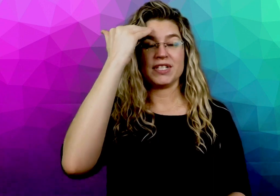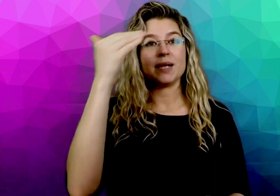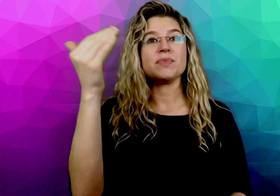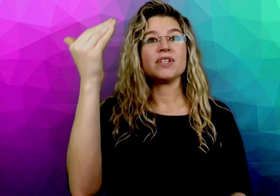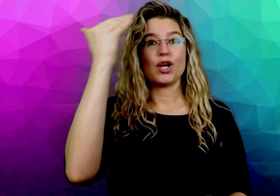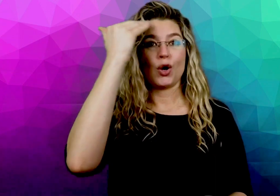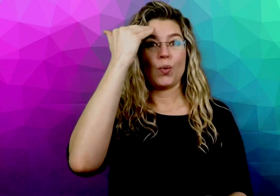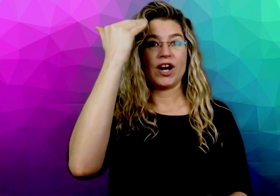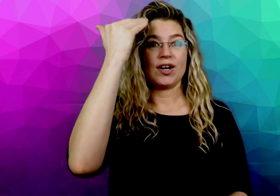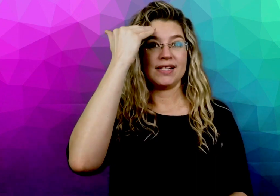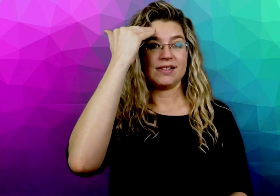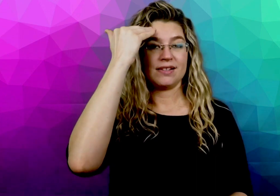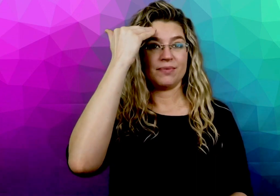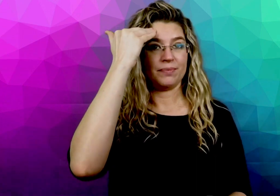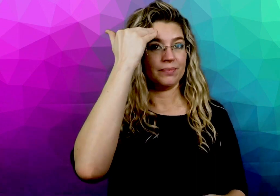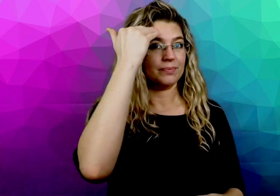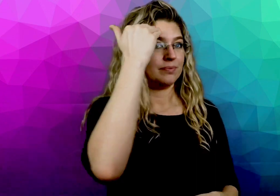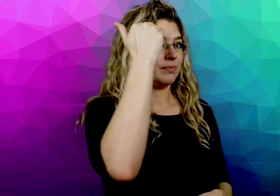times. Awareness.